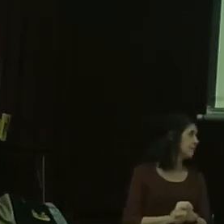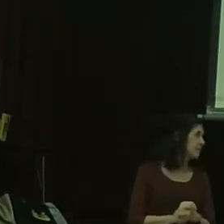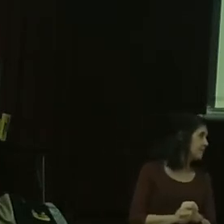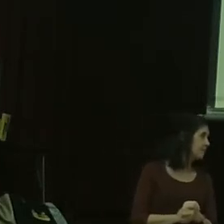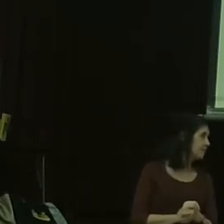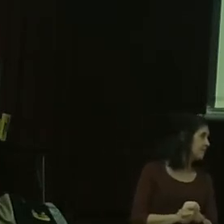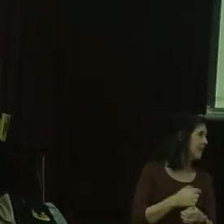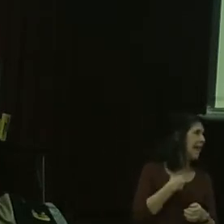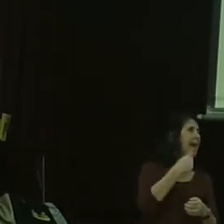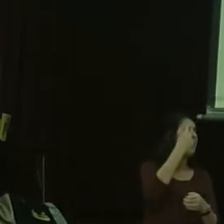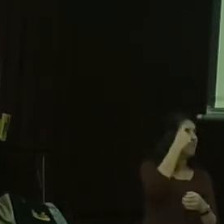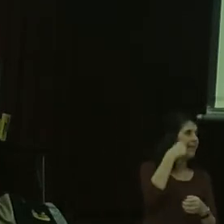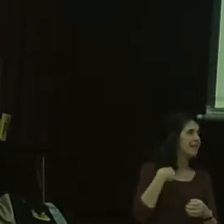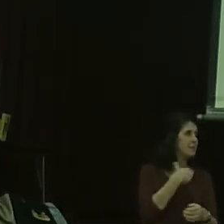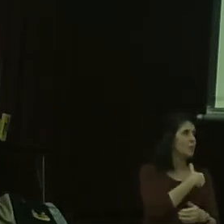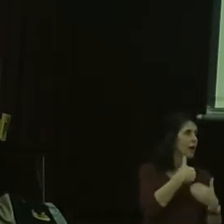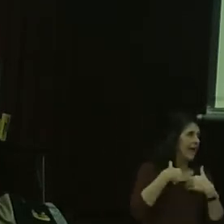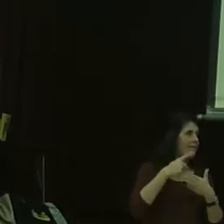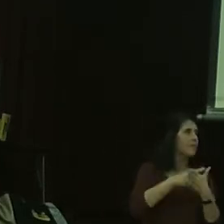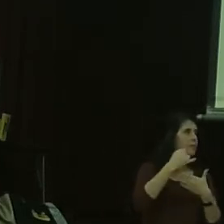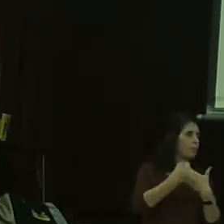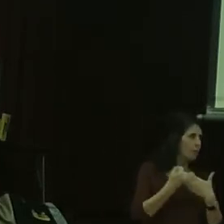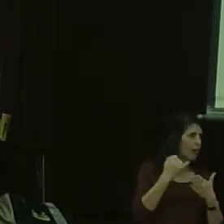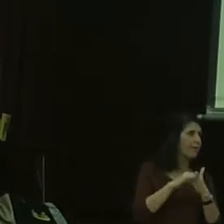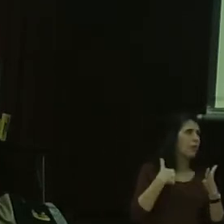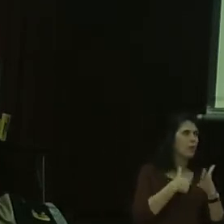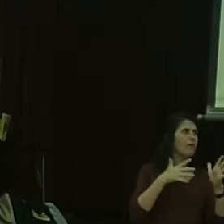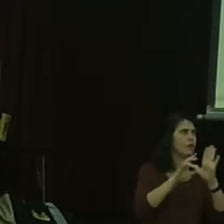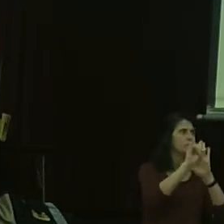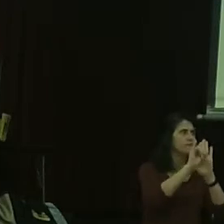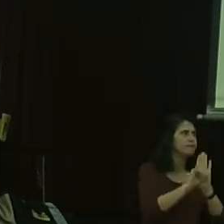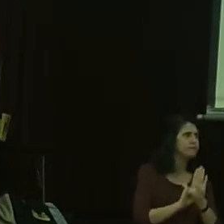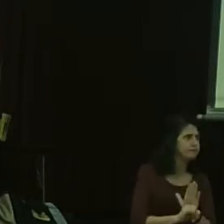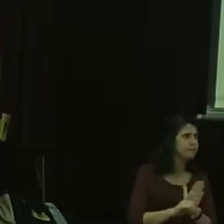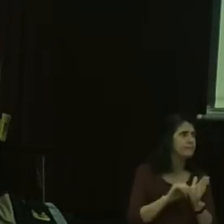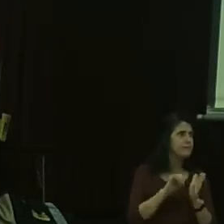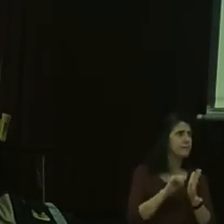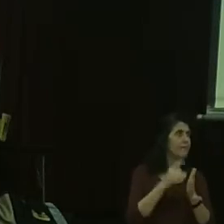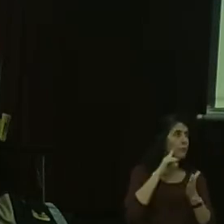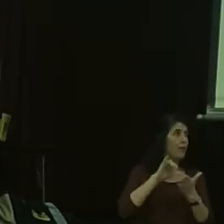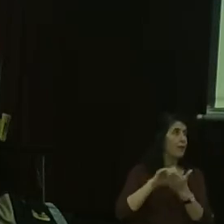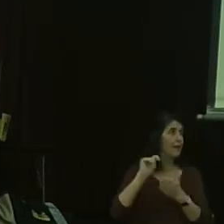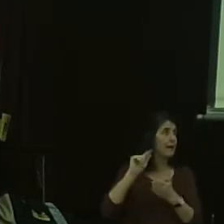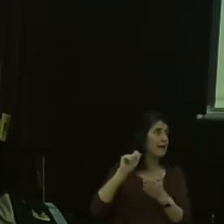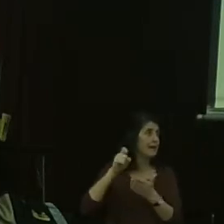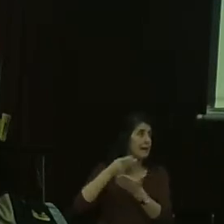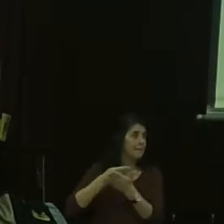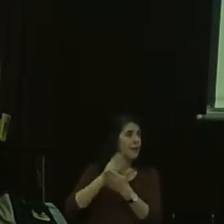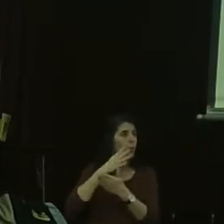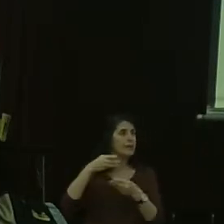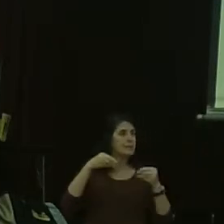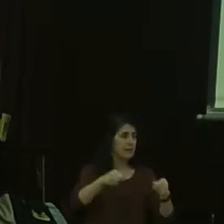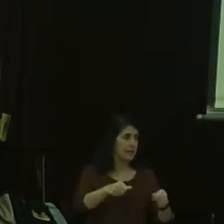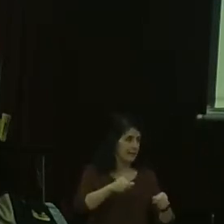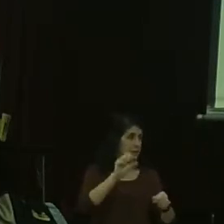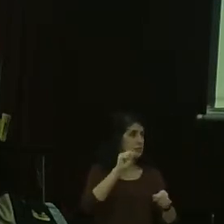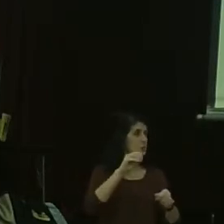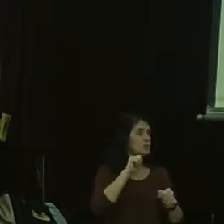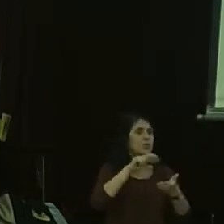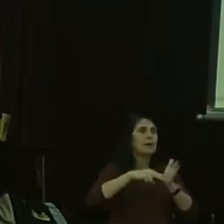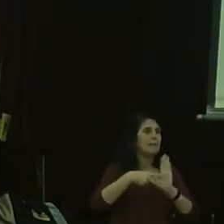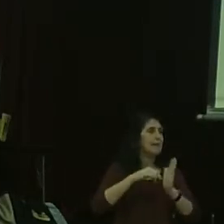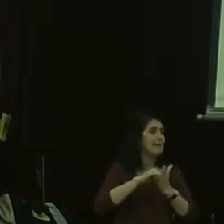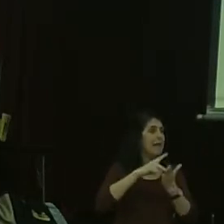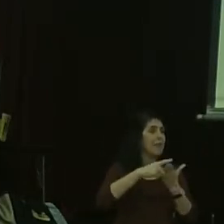But I believe that there's a set of projects that have been identified for what those tax dollars can be spent on. So it doesn't mean that